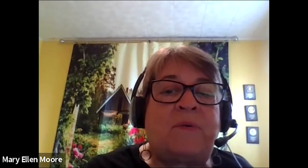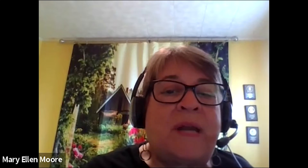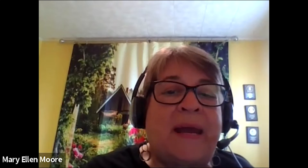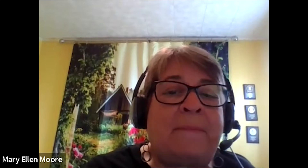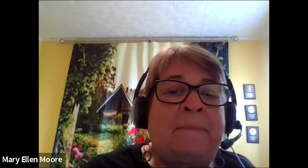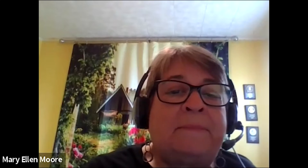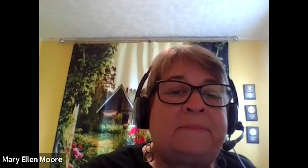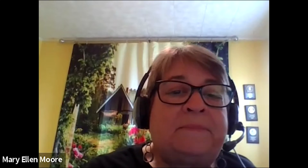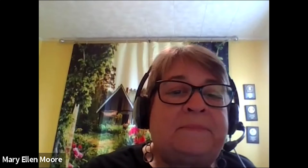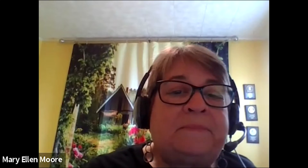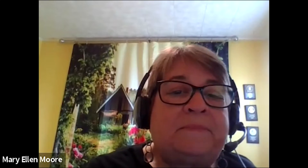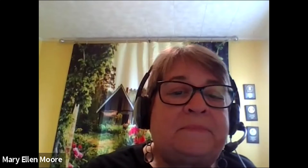name?